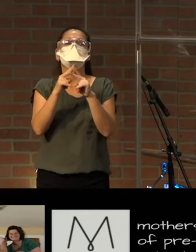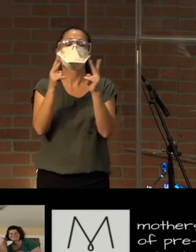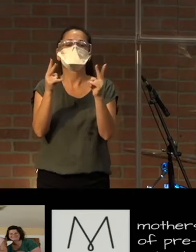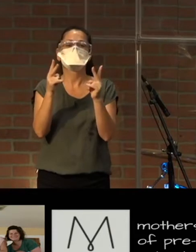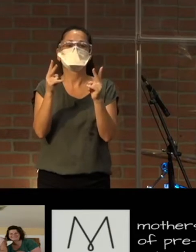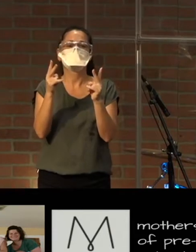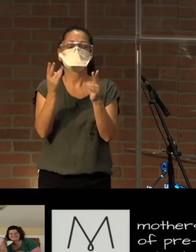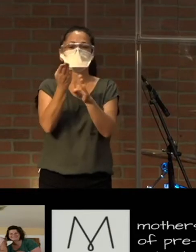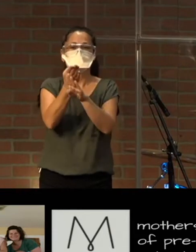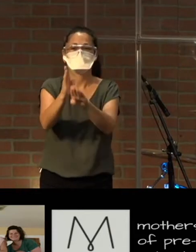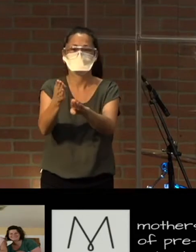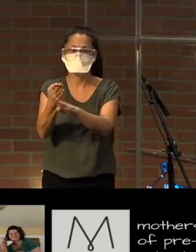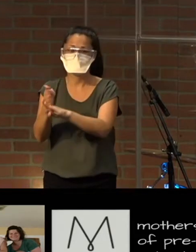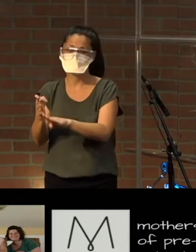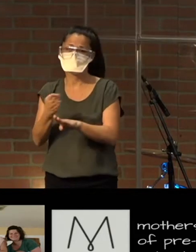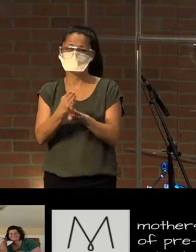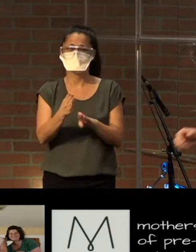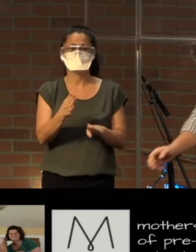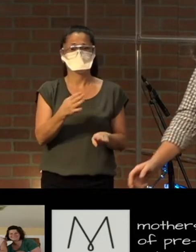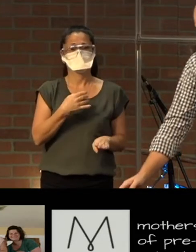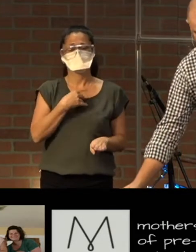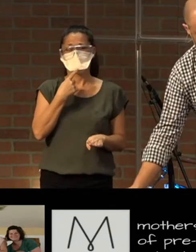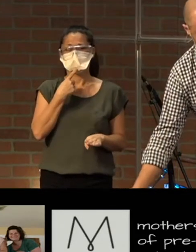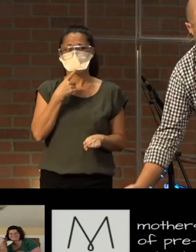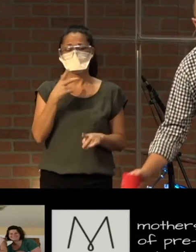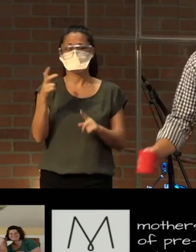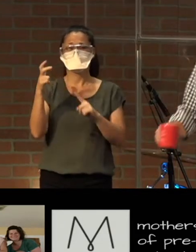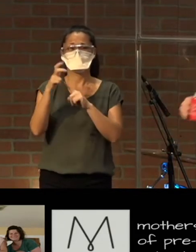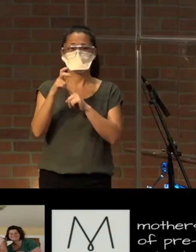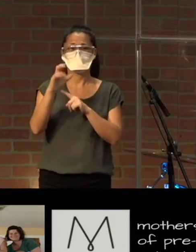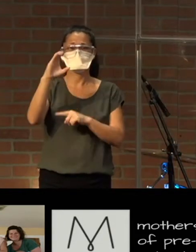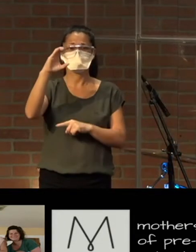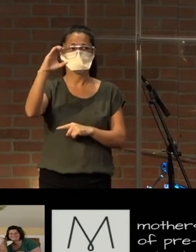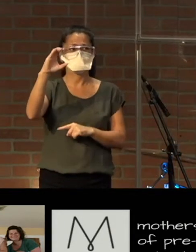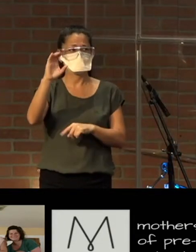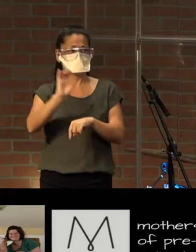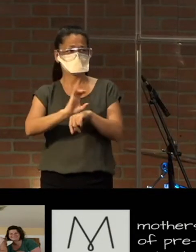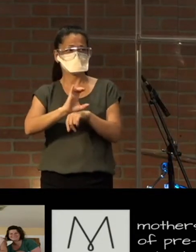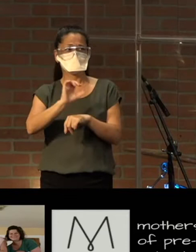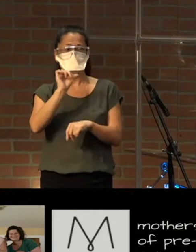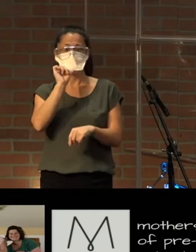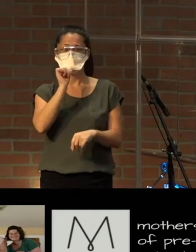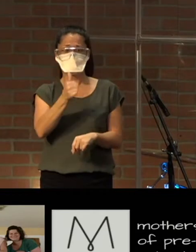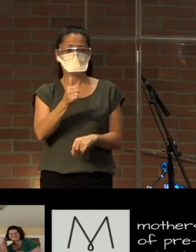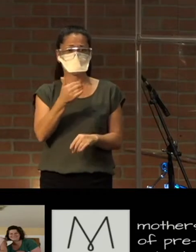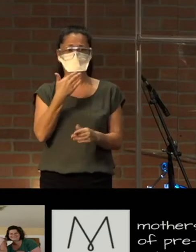church, I mean capital C church, not Good News Church.